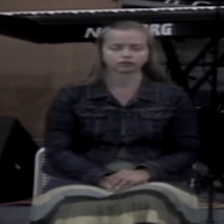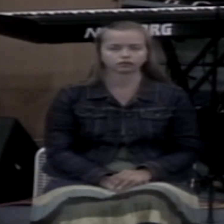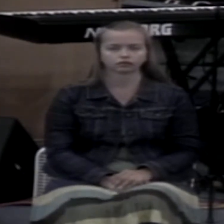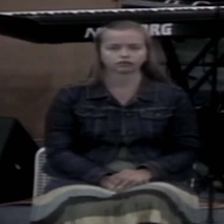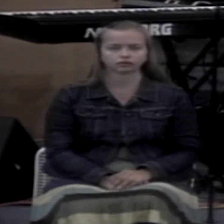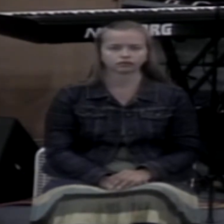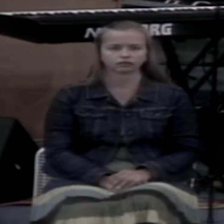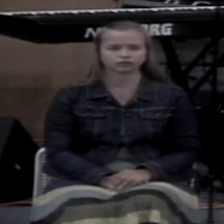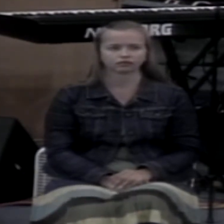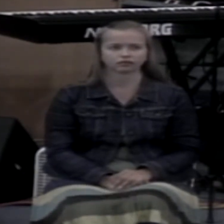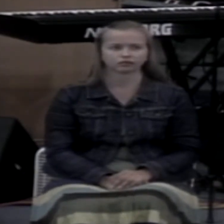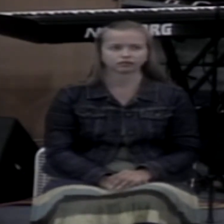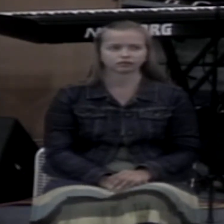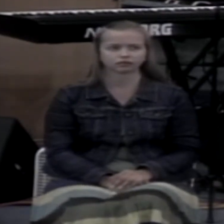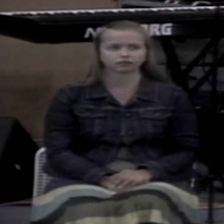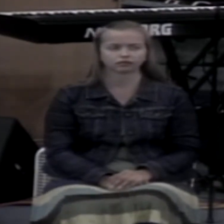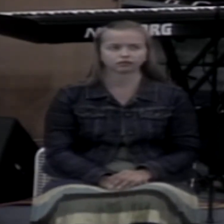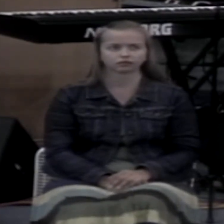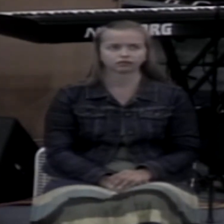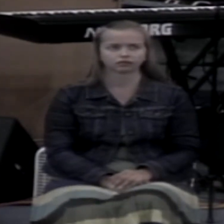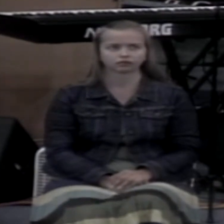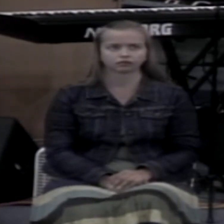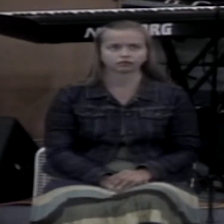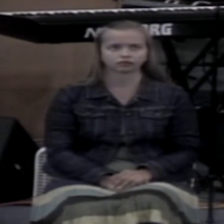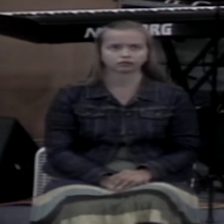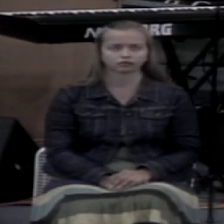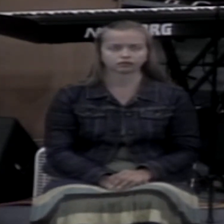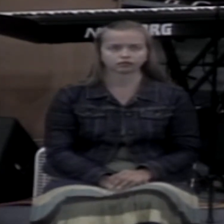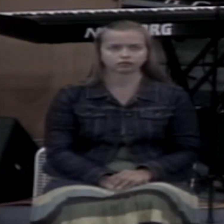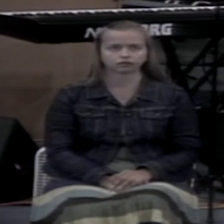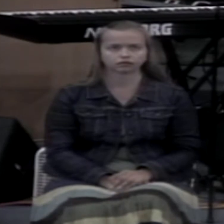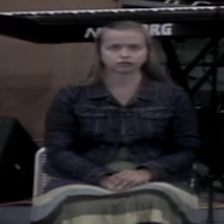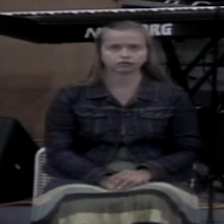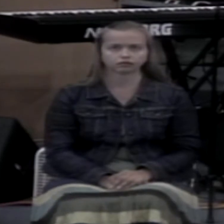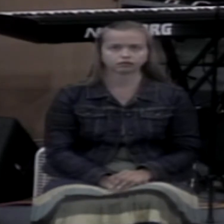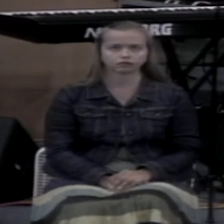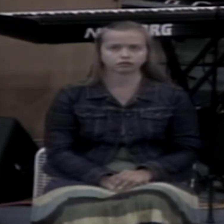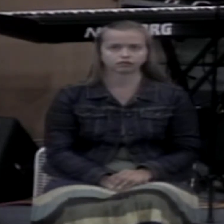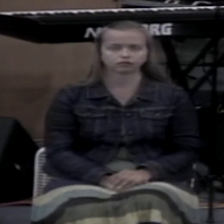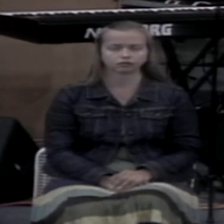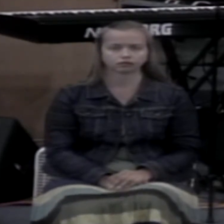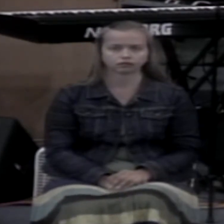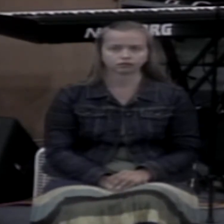to seek out a means to convey it that's not productive.